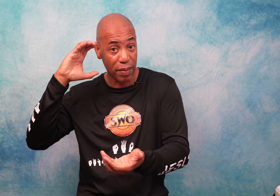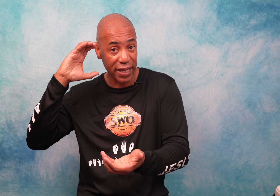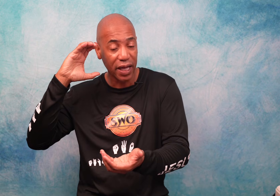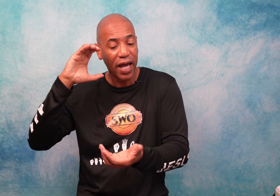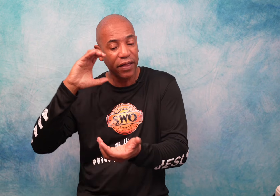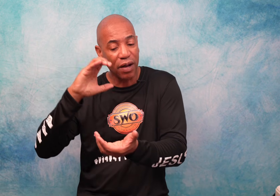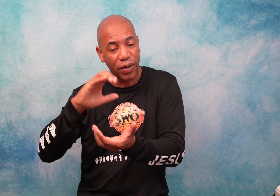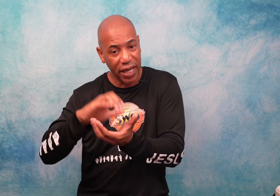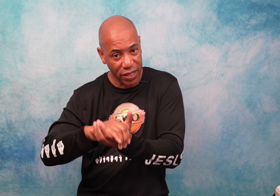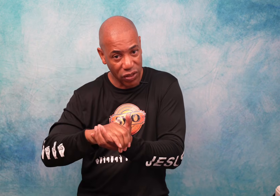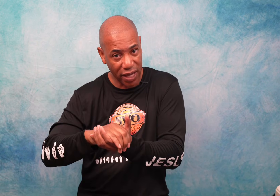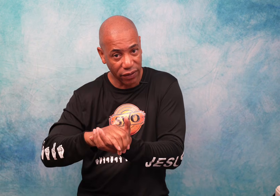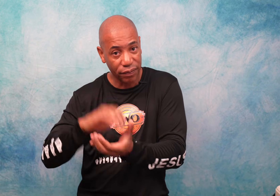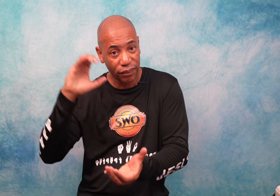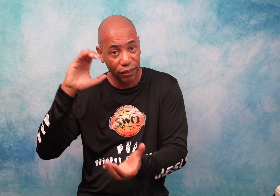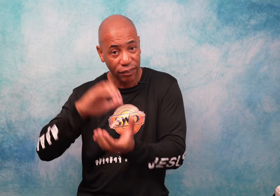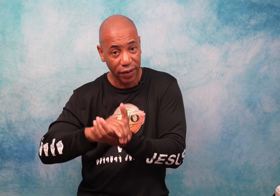body. Then I bring the hands together.